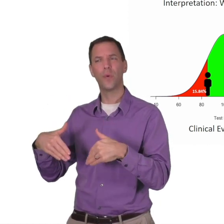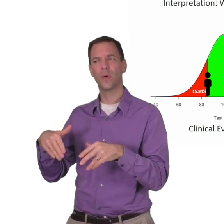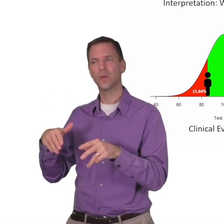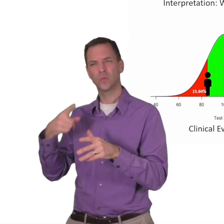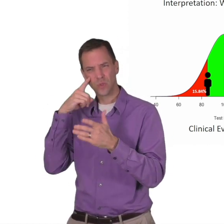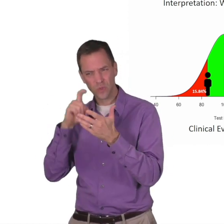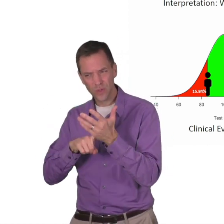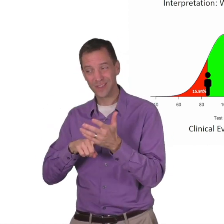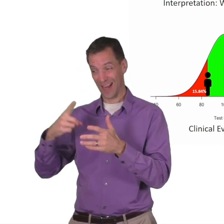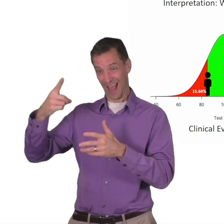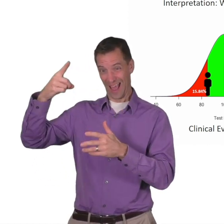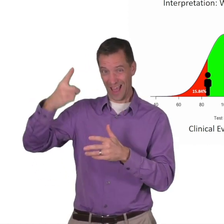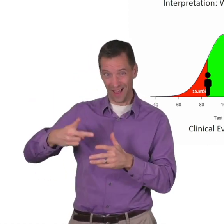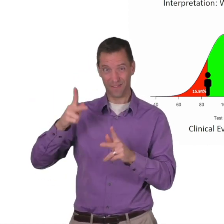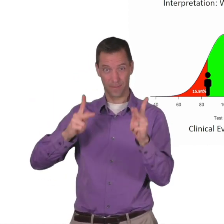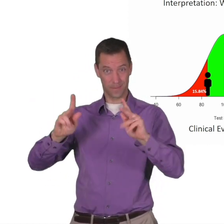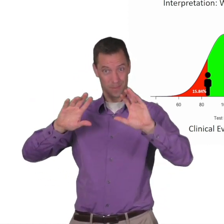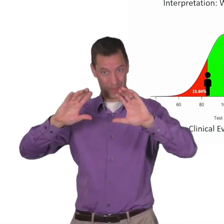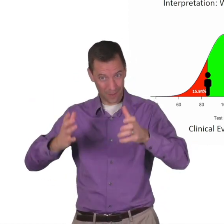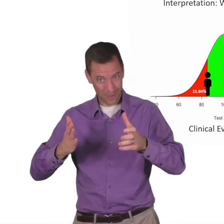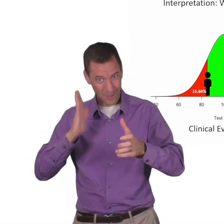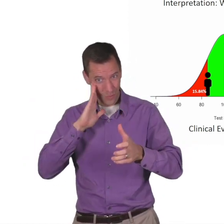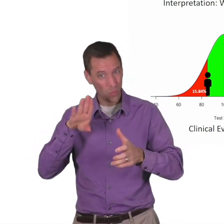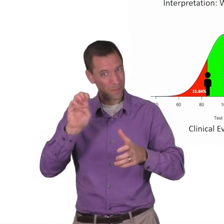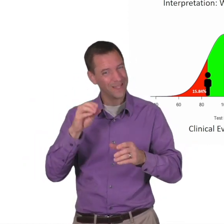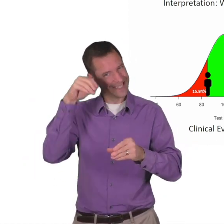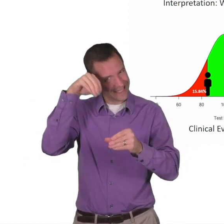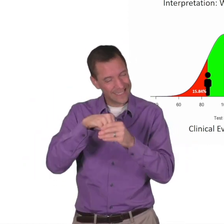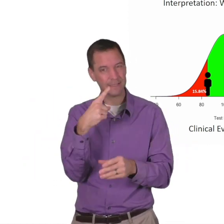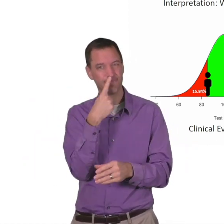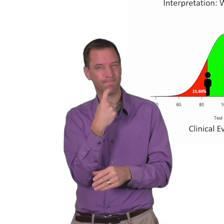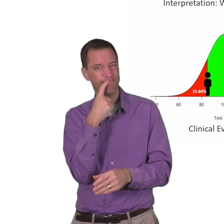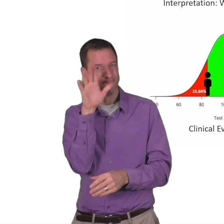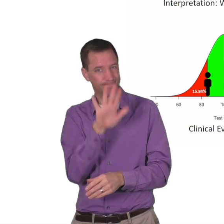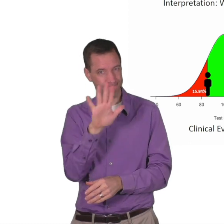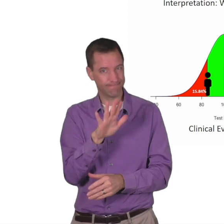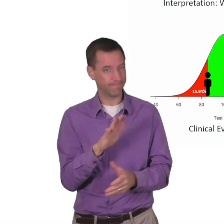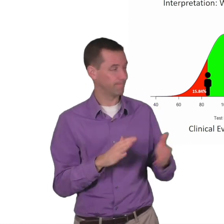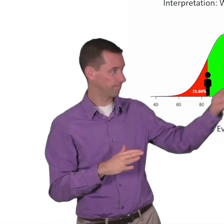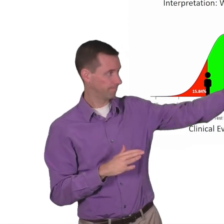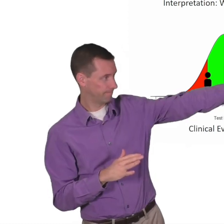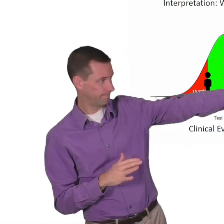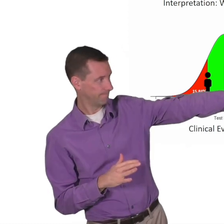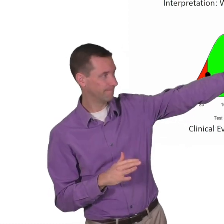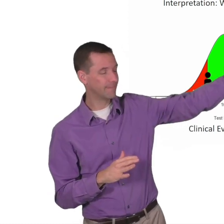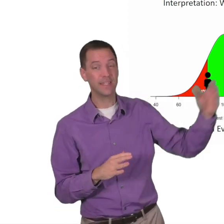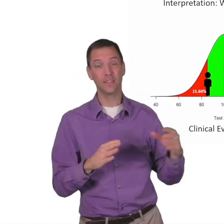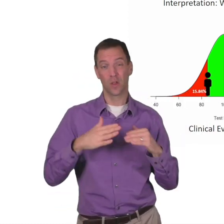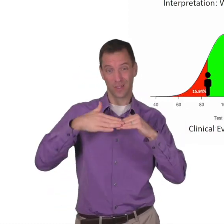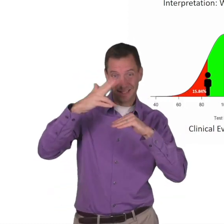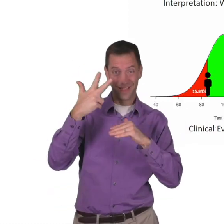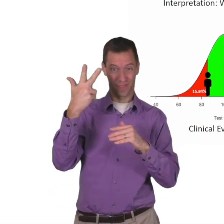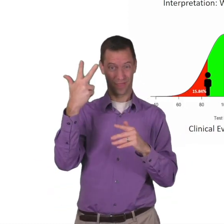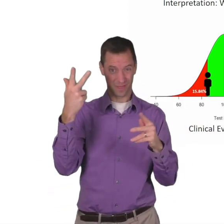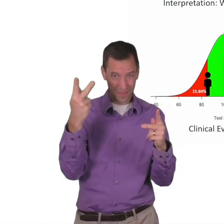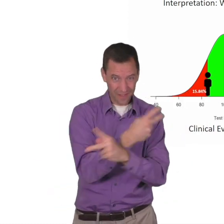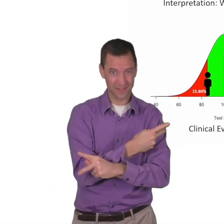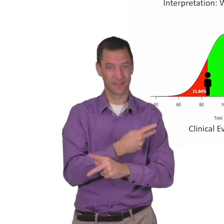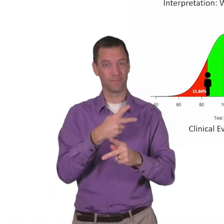the average, the sample mean, is an 85. This implies that half of the population will fall into